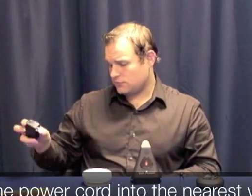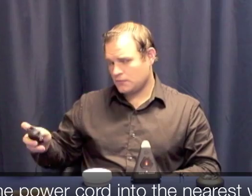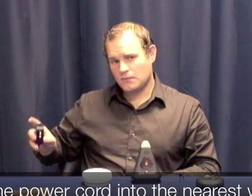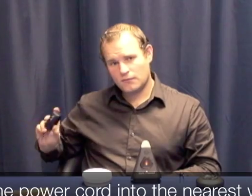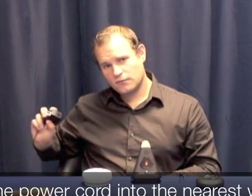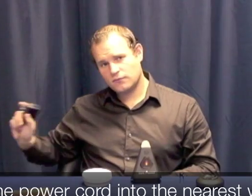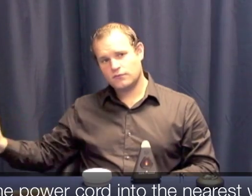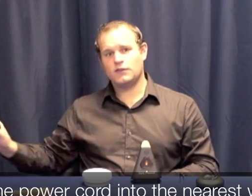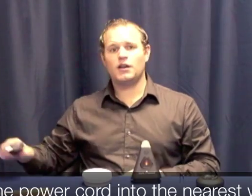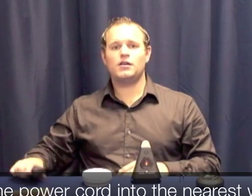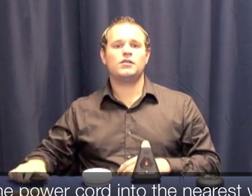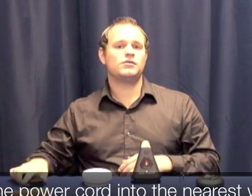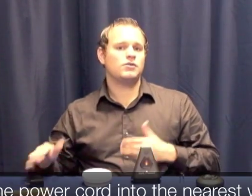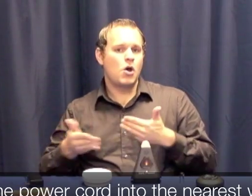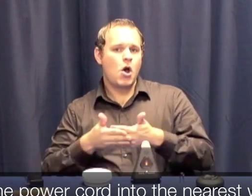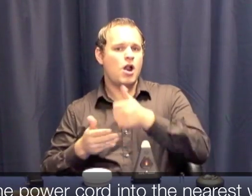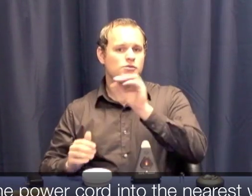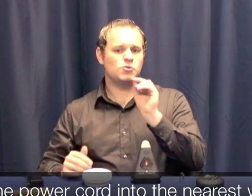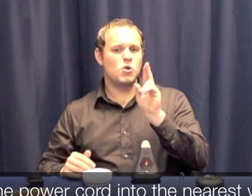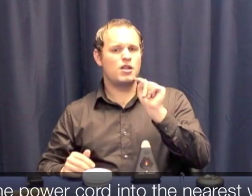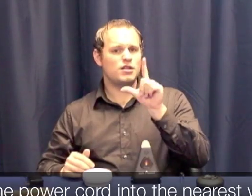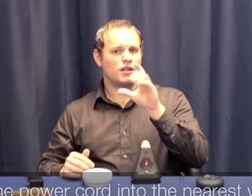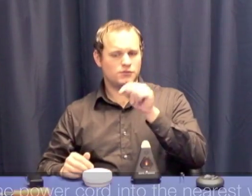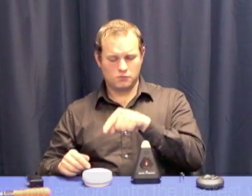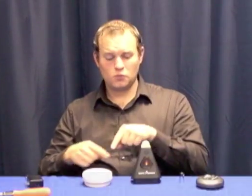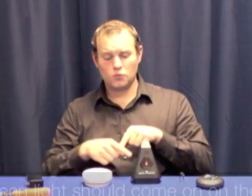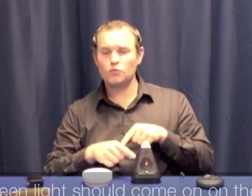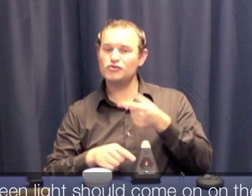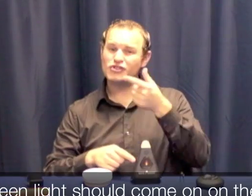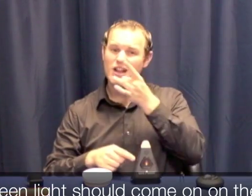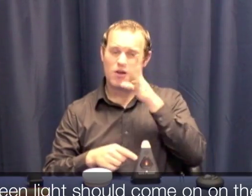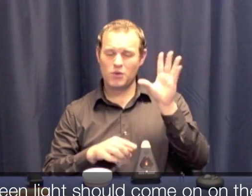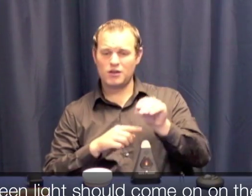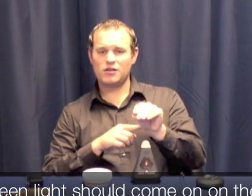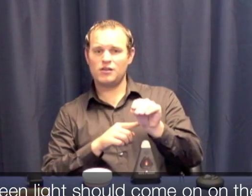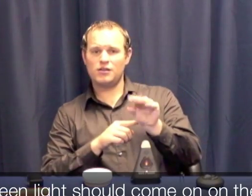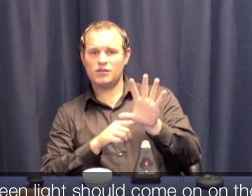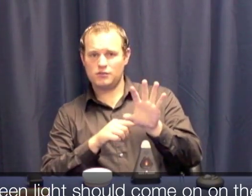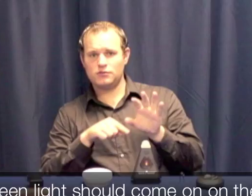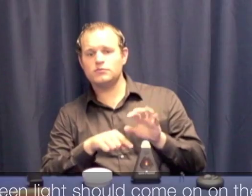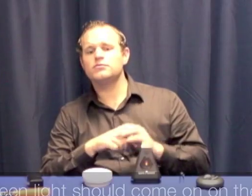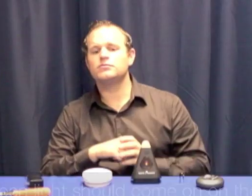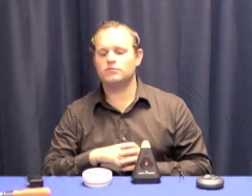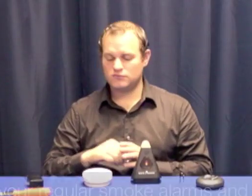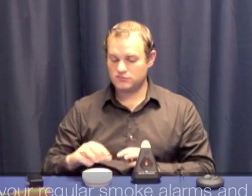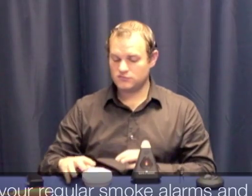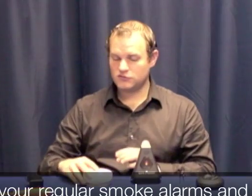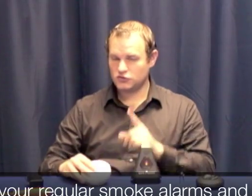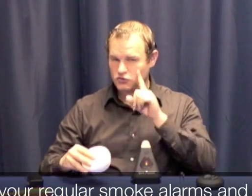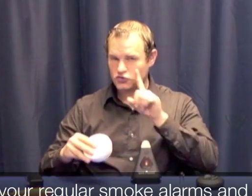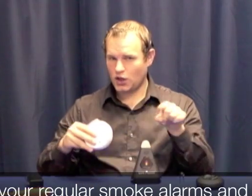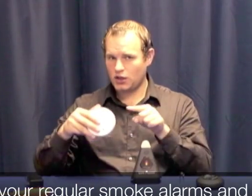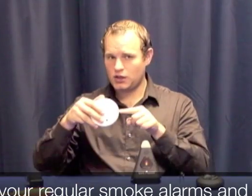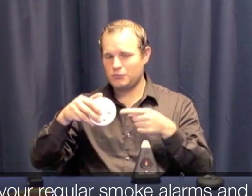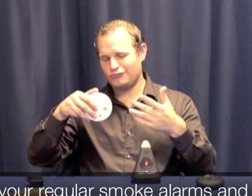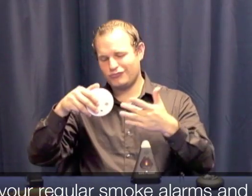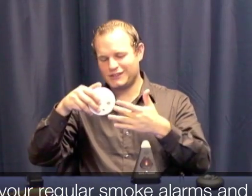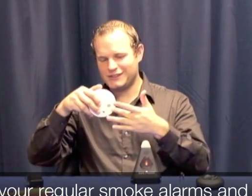Plug the power cord into the nearest wall outlet. The green light should come on the front of the SafeAwake. Go to